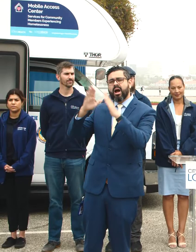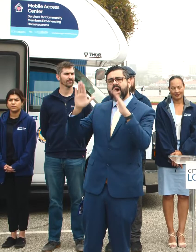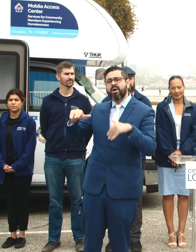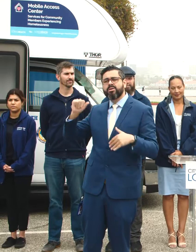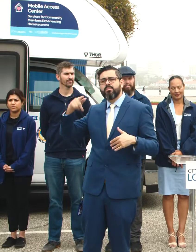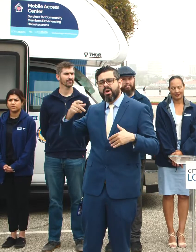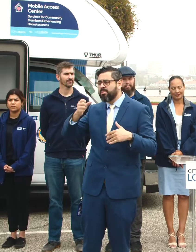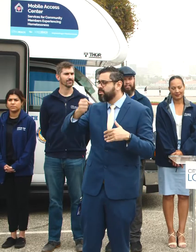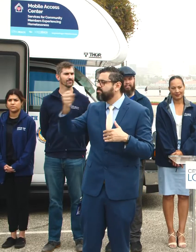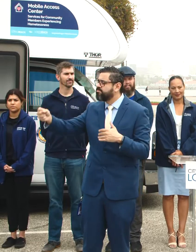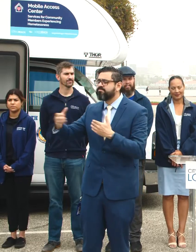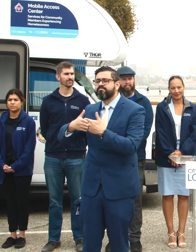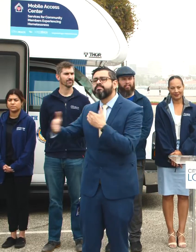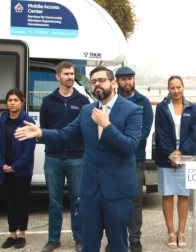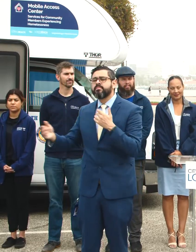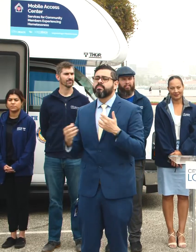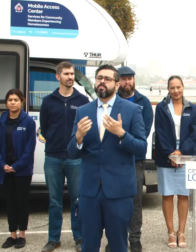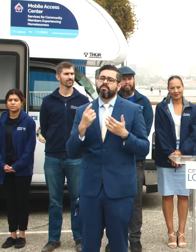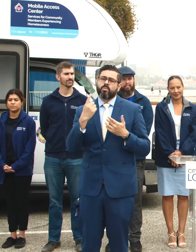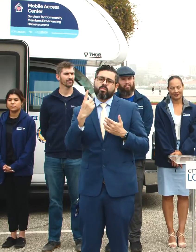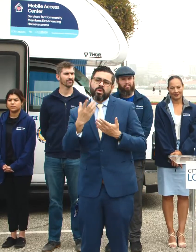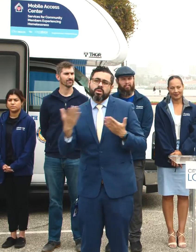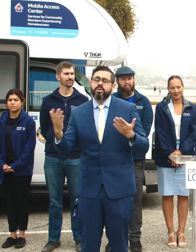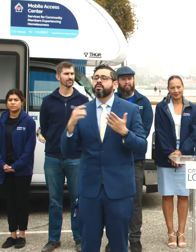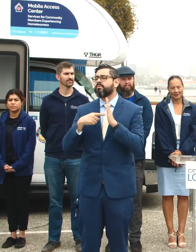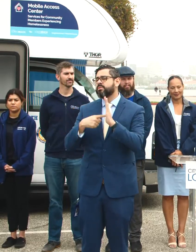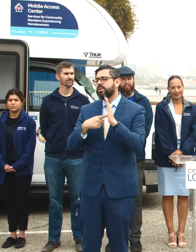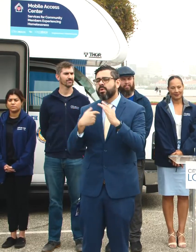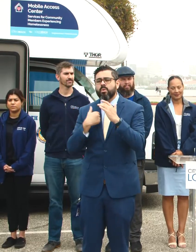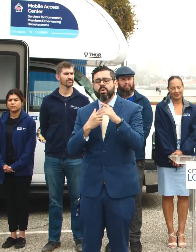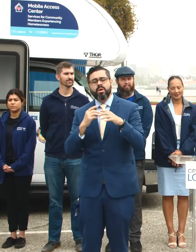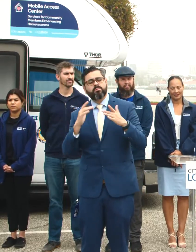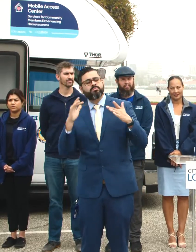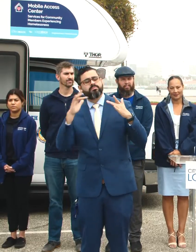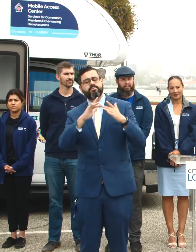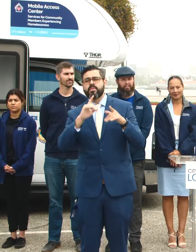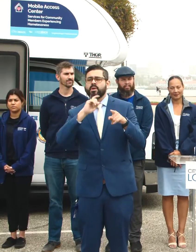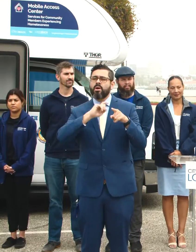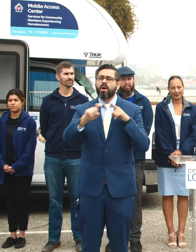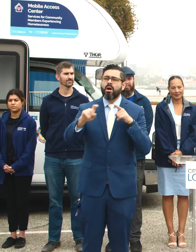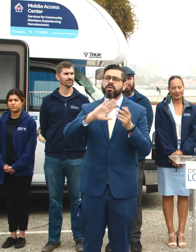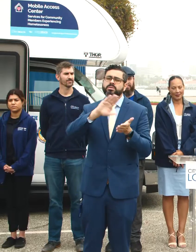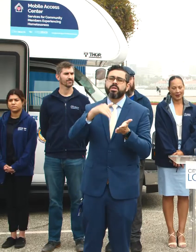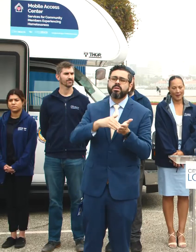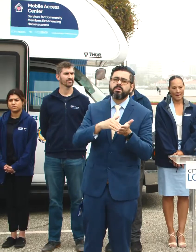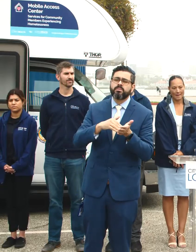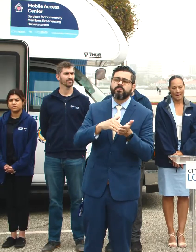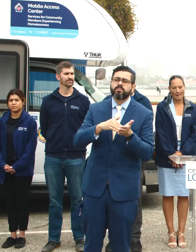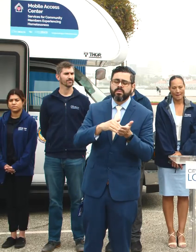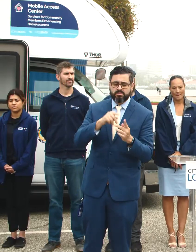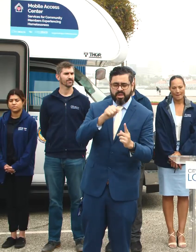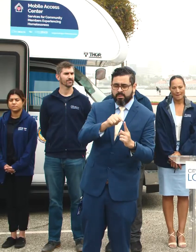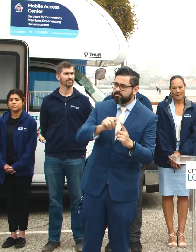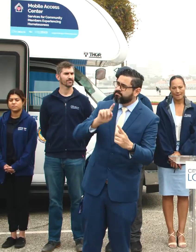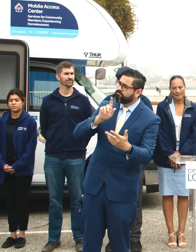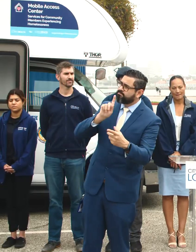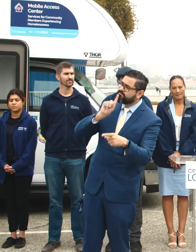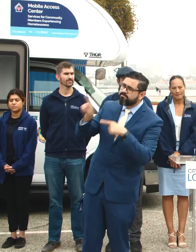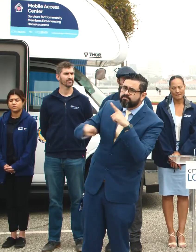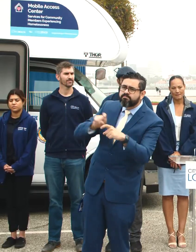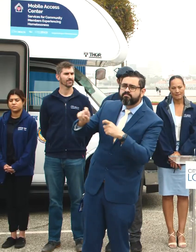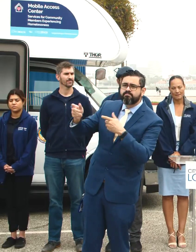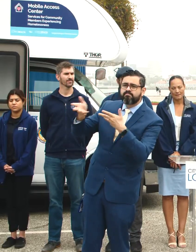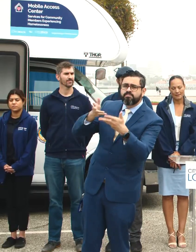promising results. One of these things, for example, is we developed a call center to reach out directly to property owners to work with them to take housing